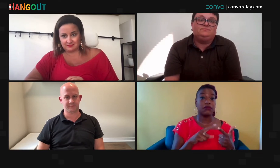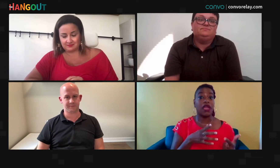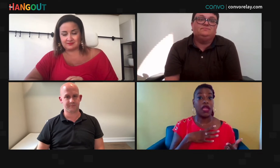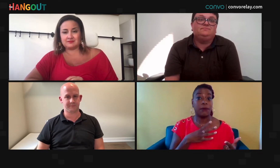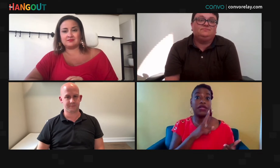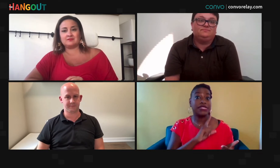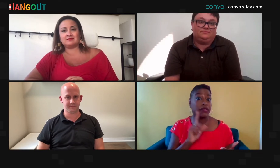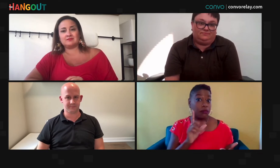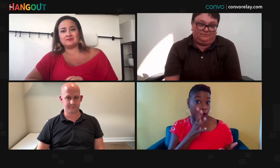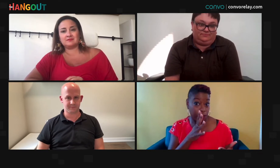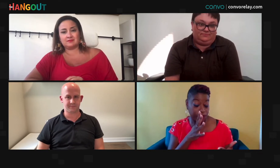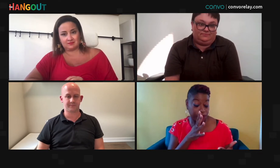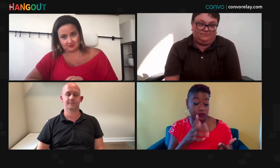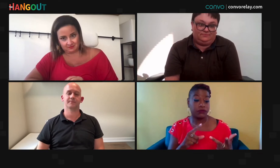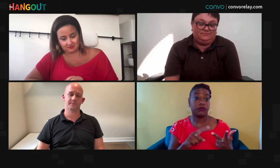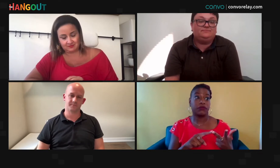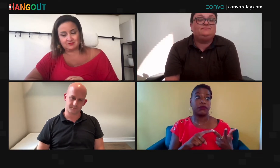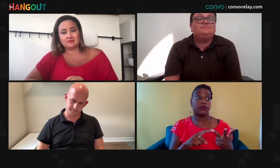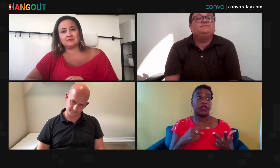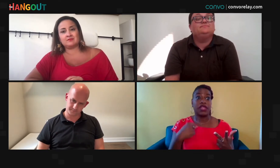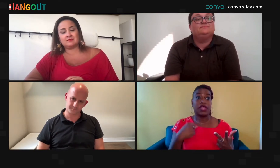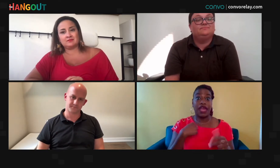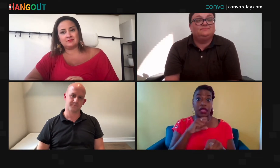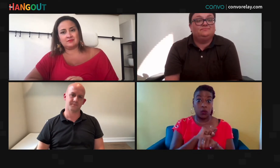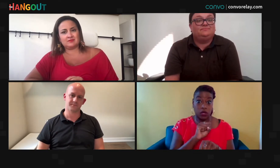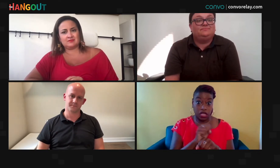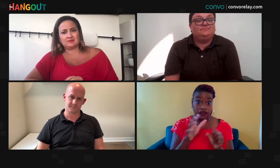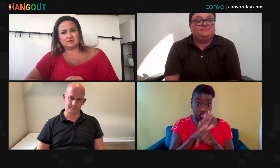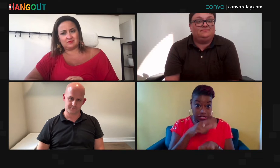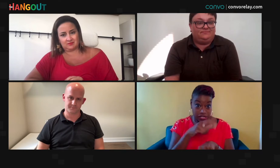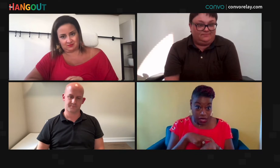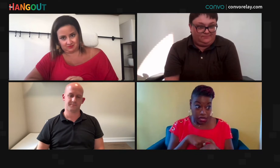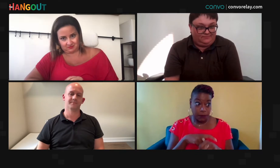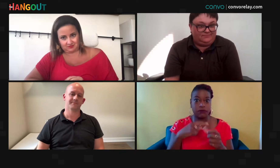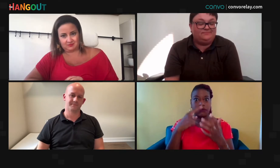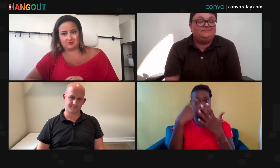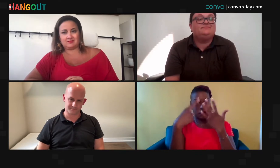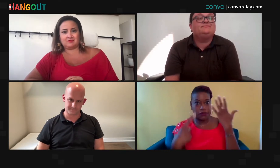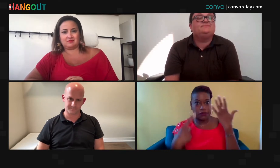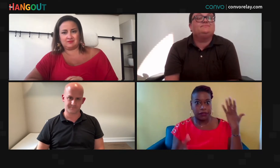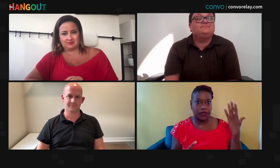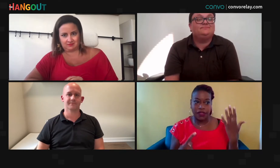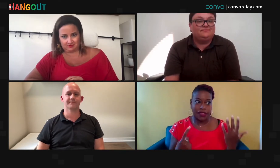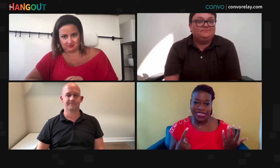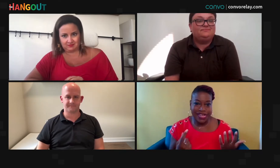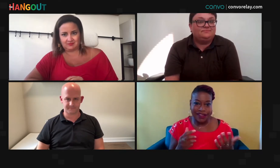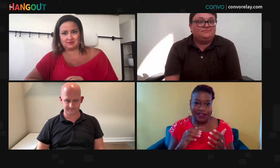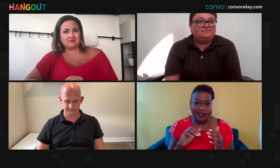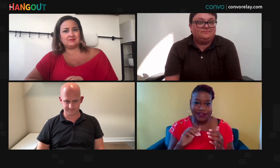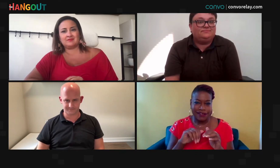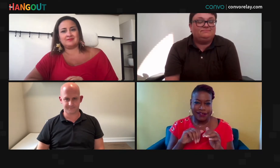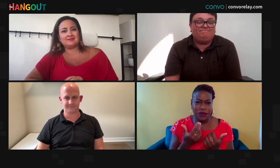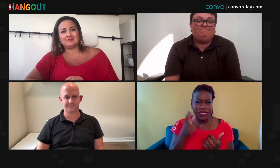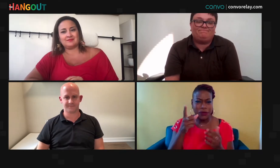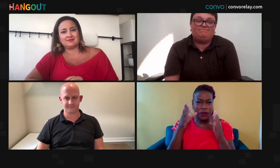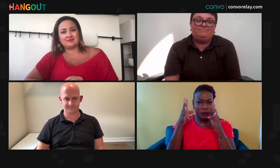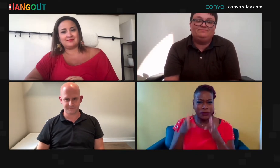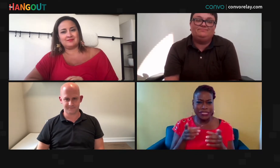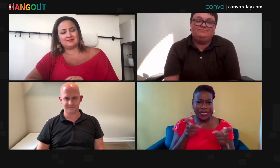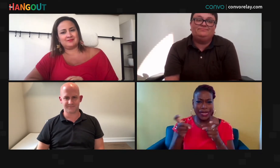human. I'm a single mom. I work full time. And the list goes on and on. So